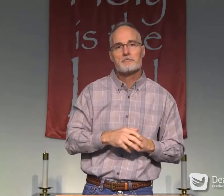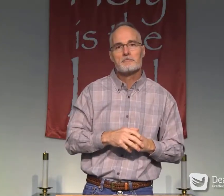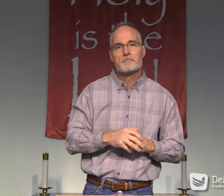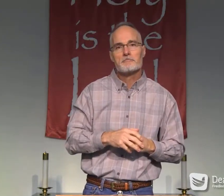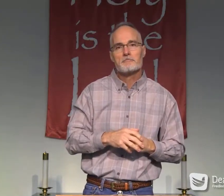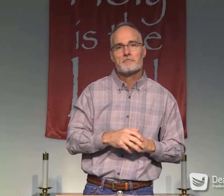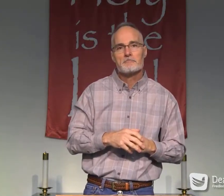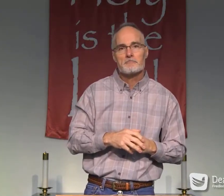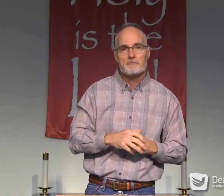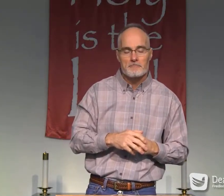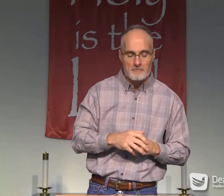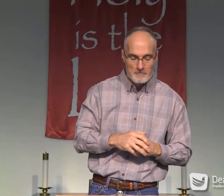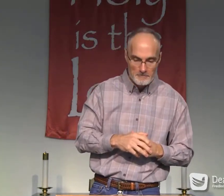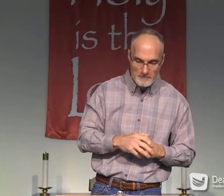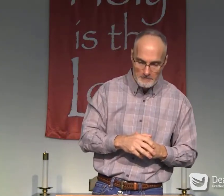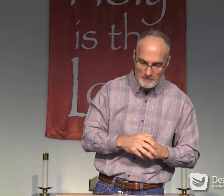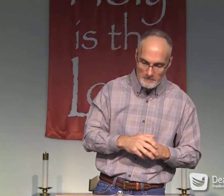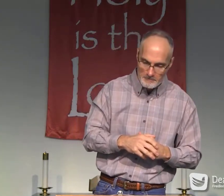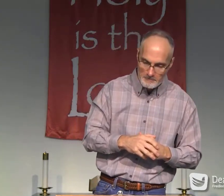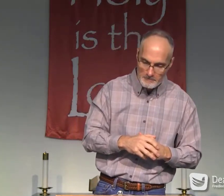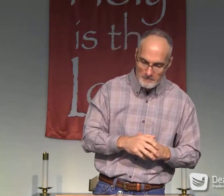never content with it.